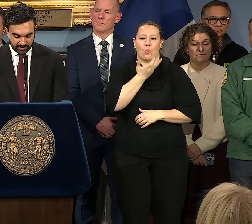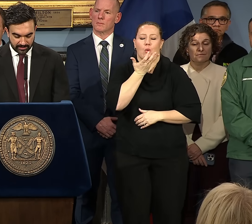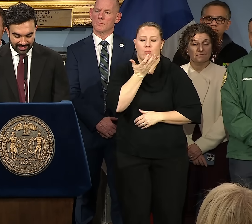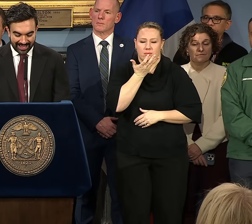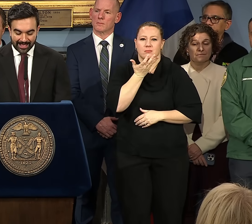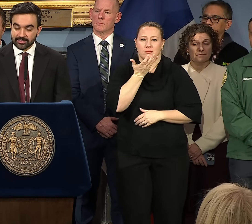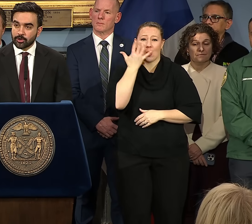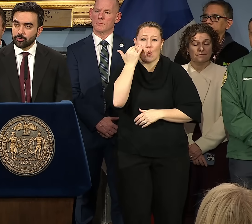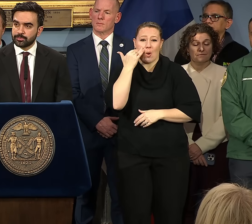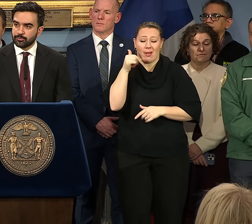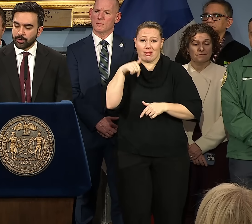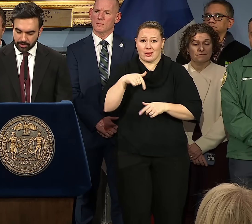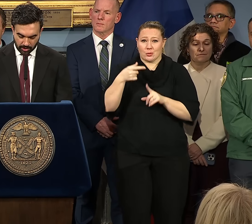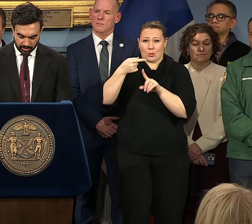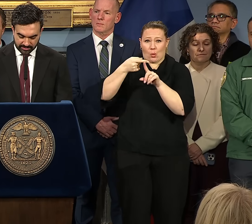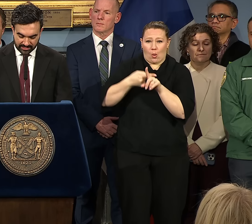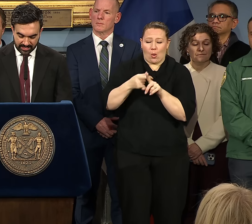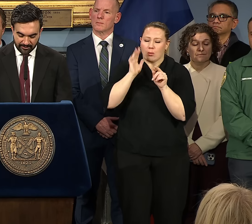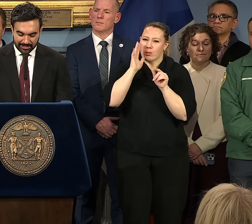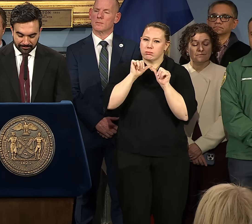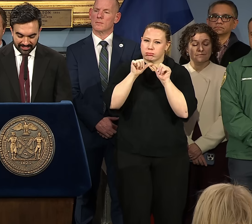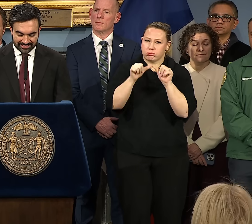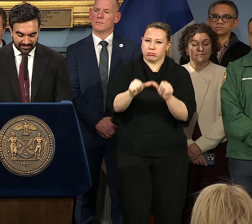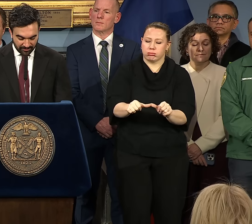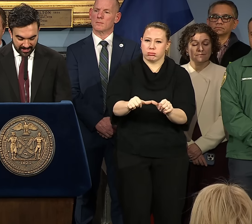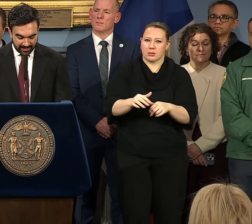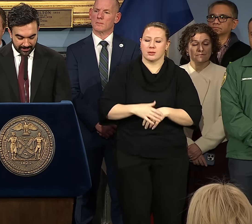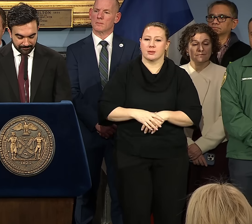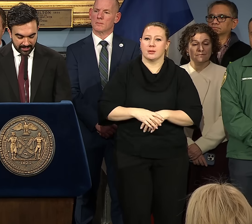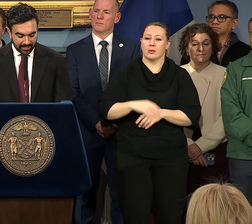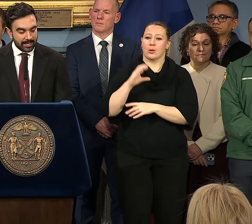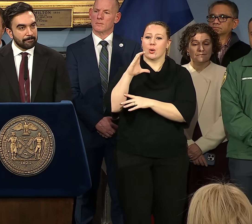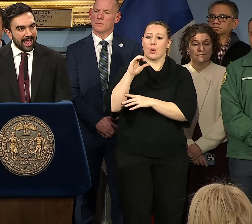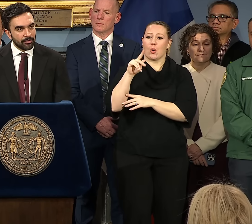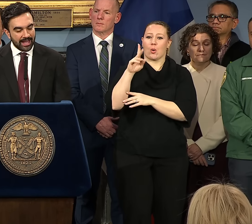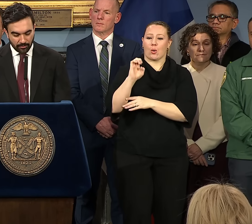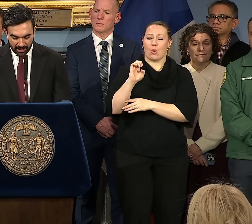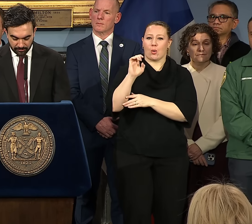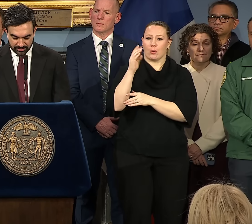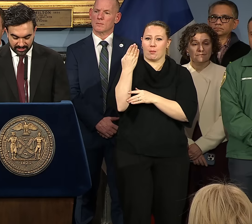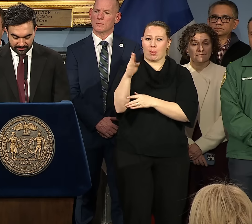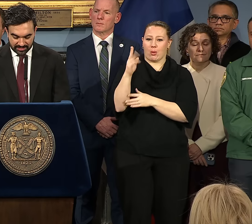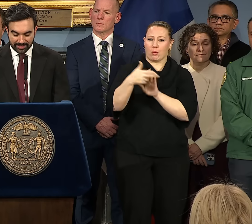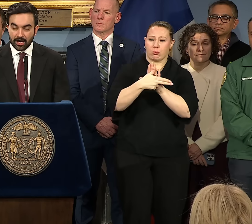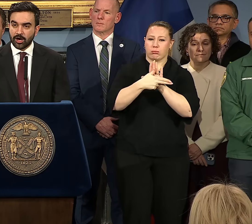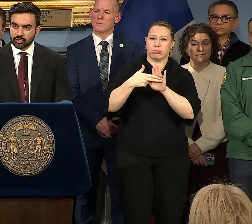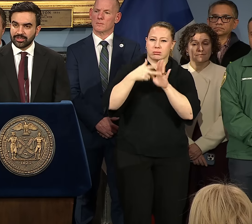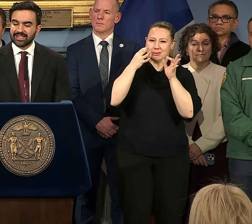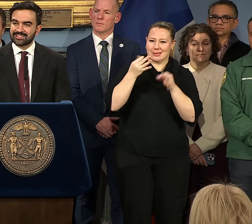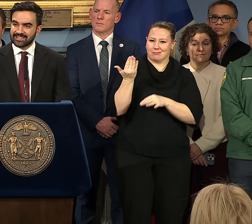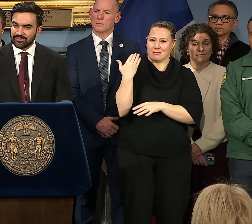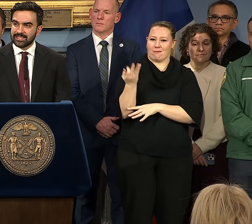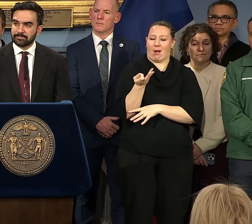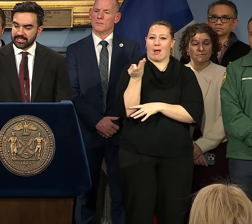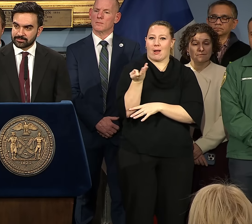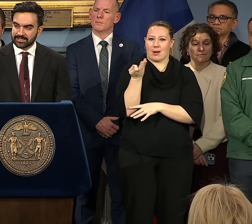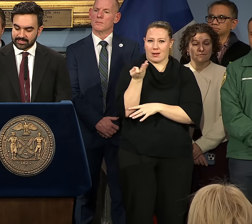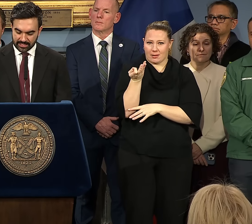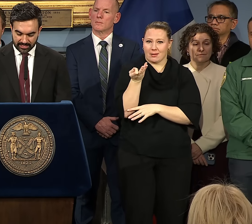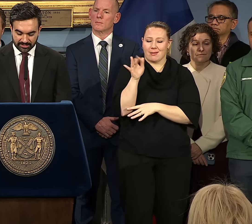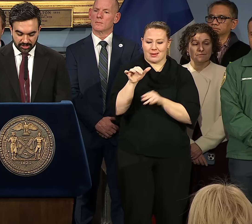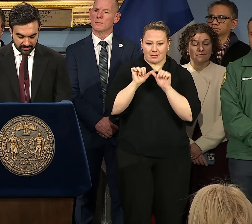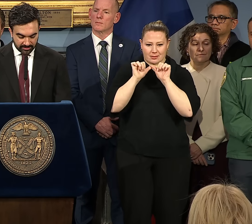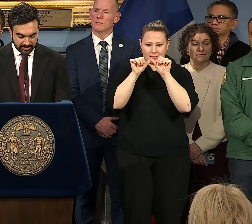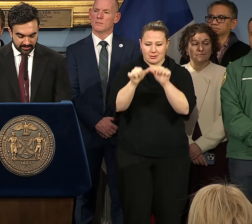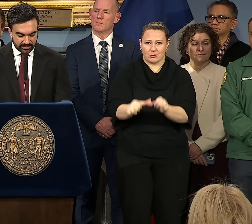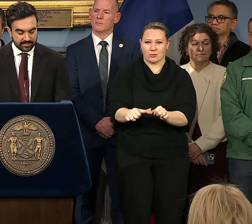period. Enhanced Code Blue protocols have been in place since Friday night and empowered our outreach teams to make 170 placements